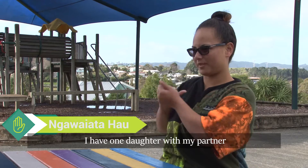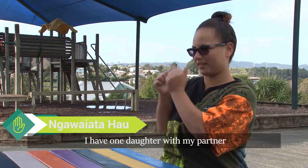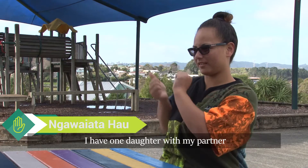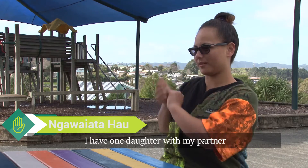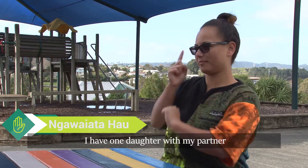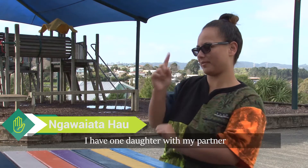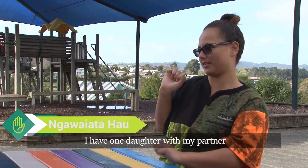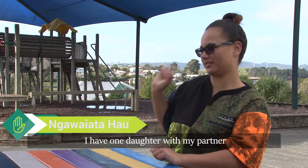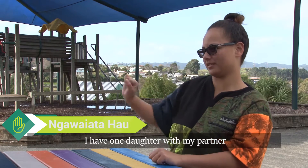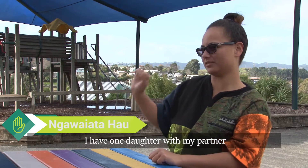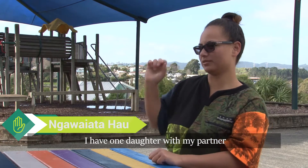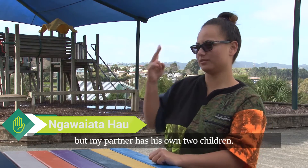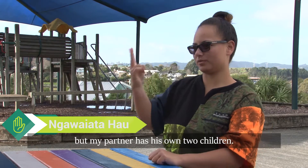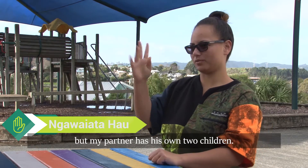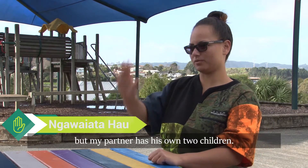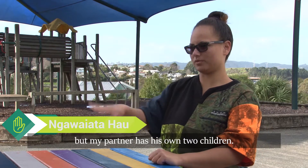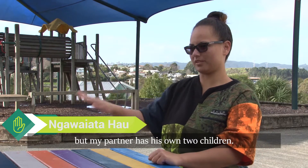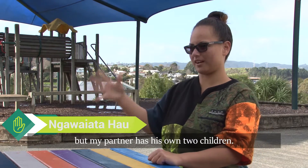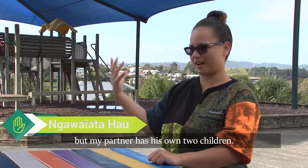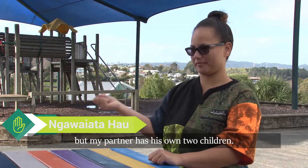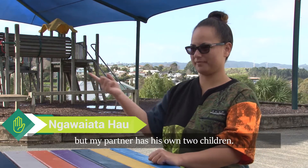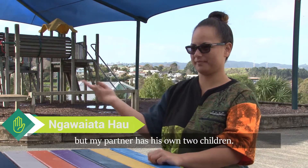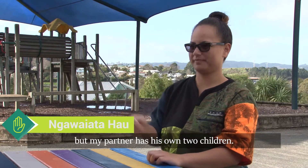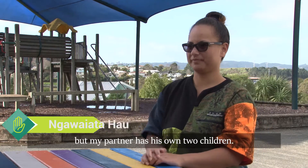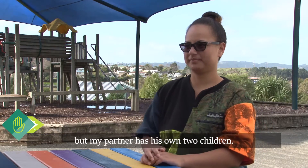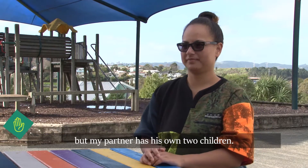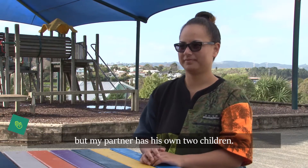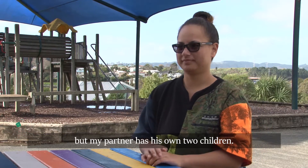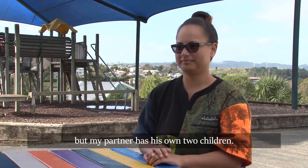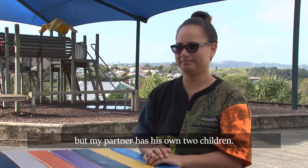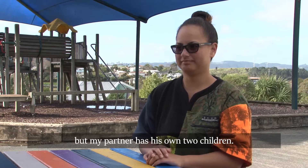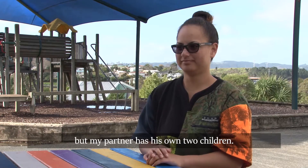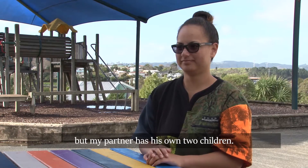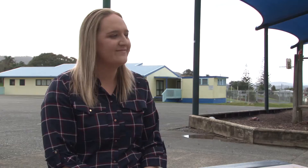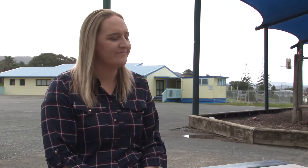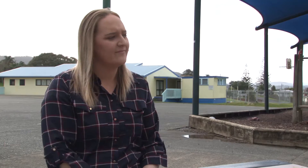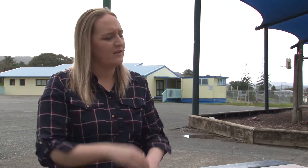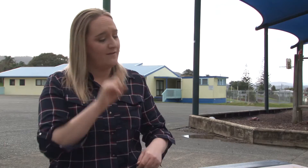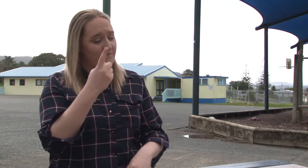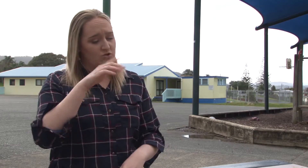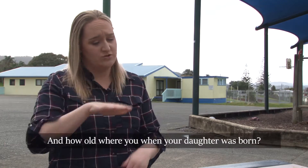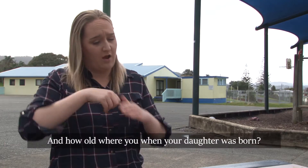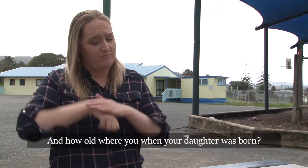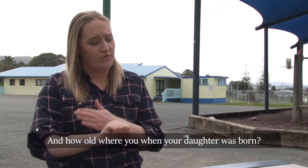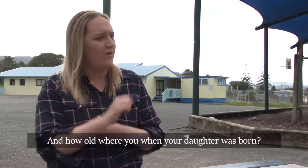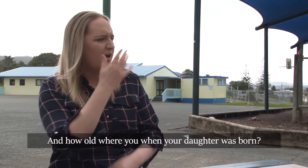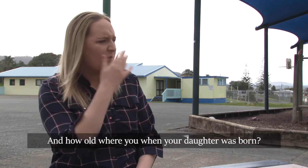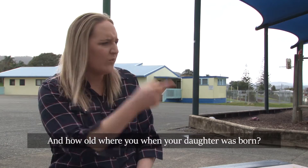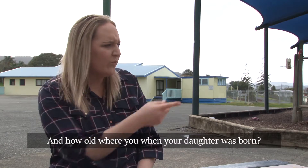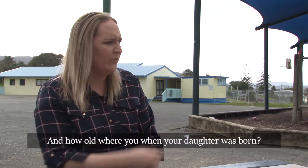one daughter with my partner, but my partner has his own 2 children. How old were you when your daughter was